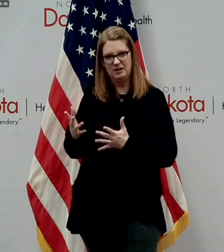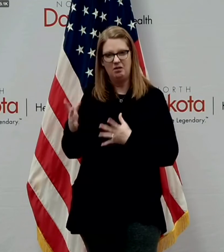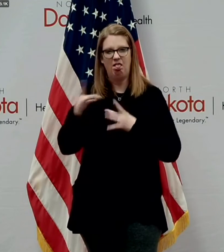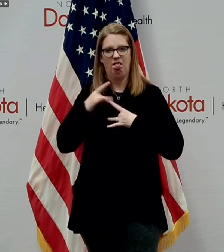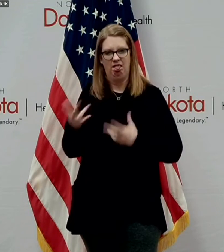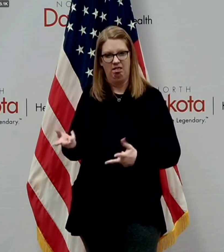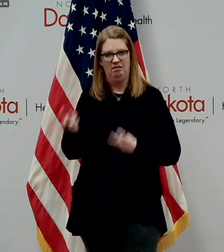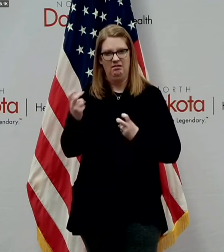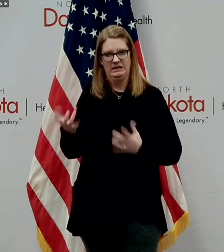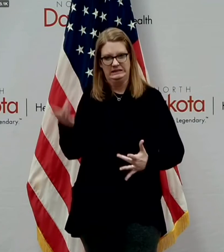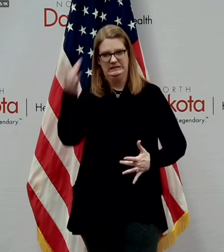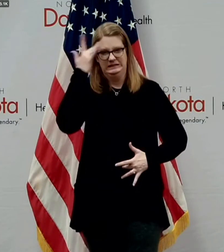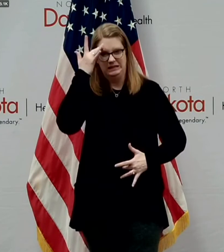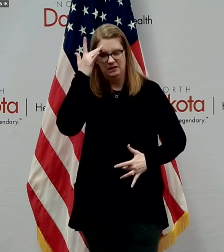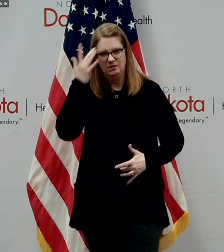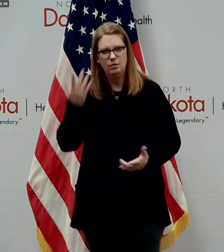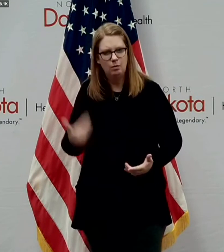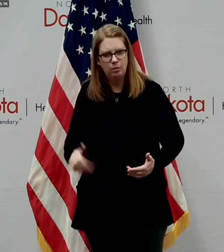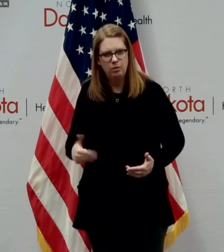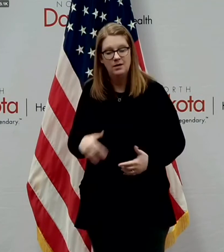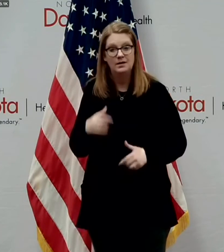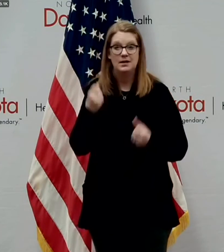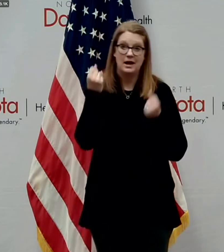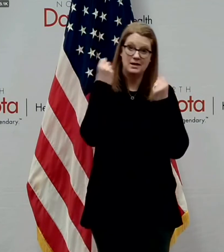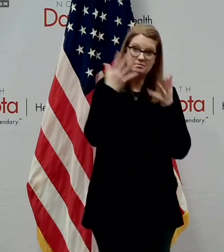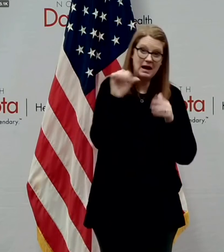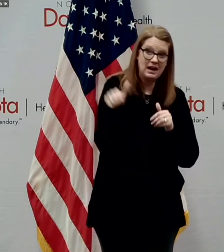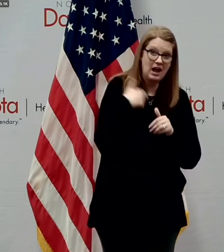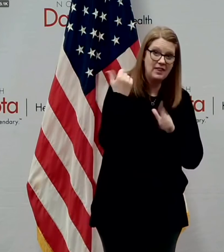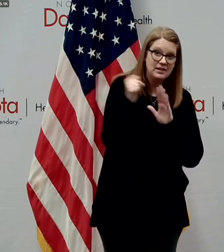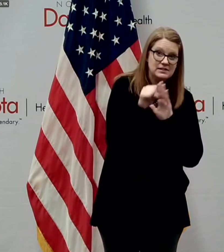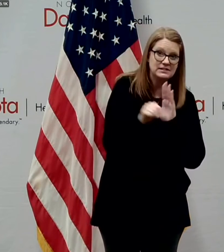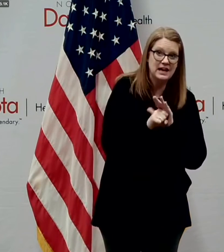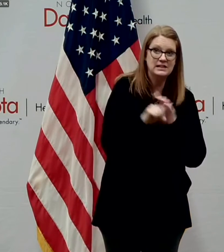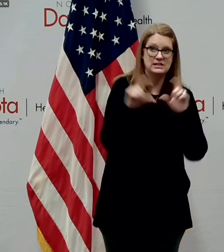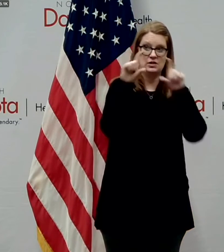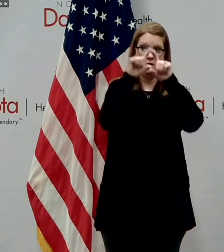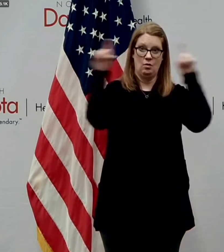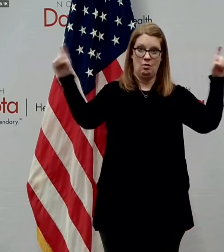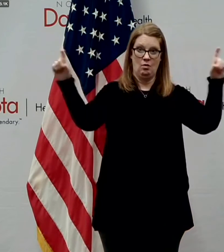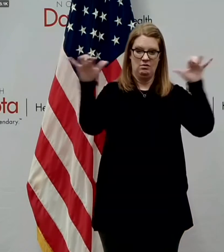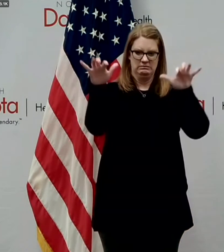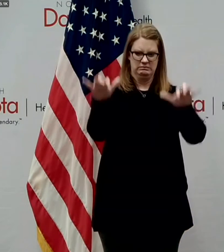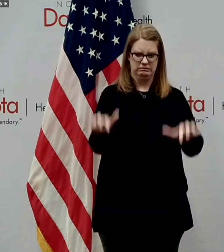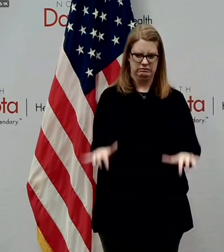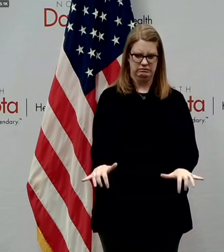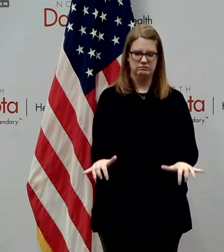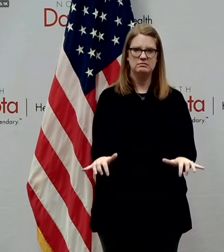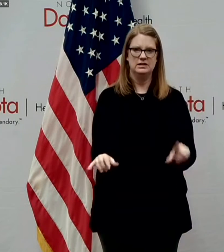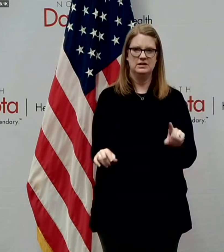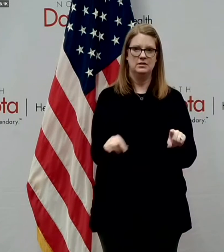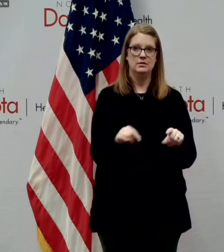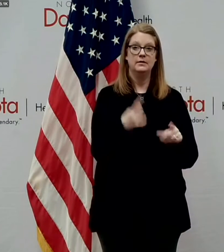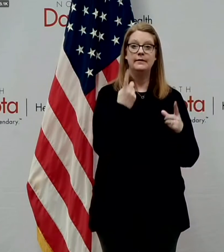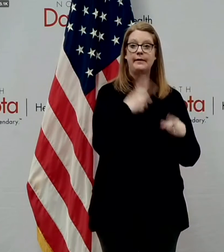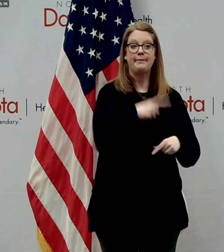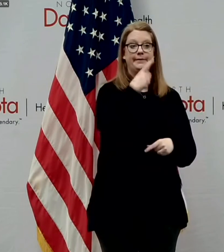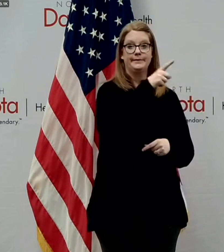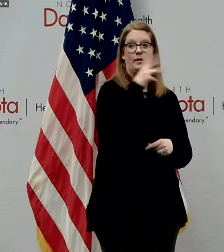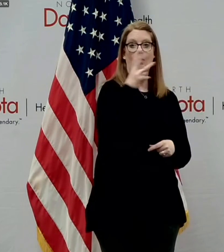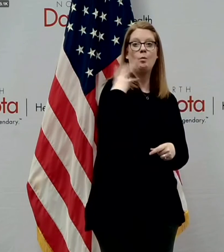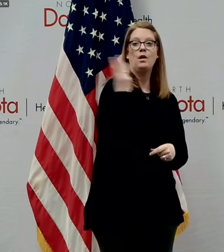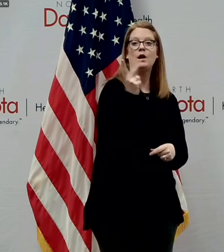in dozens and dozens of other states, below the headlines, read below the headlines. It all started with that one case in